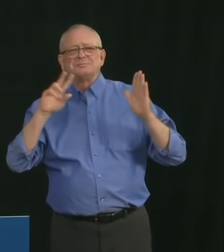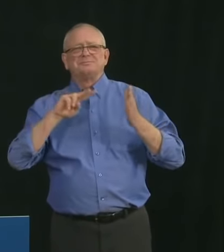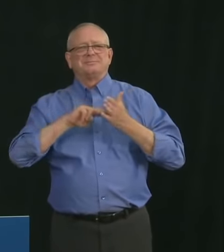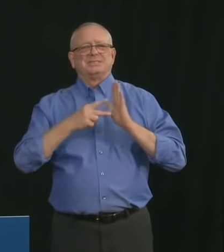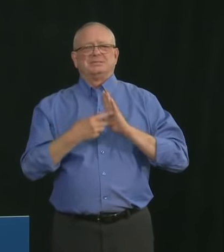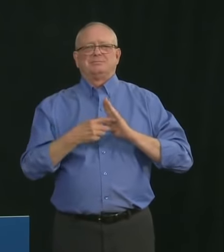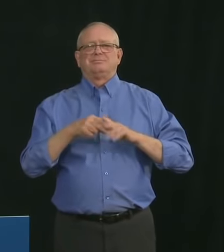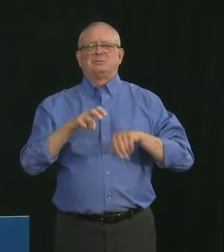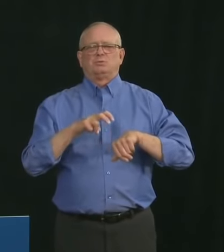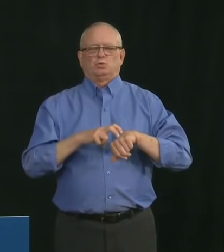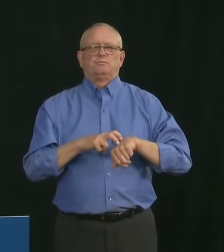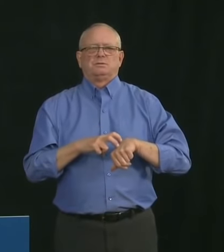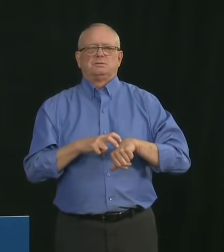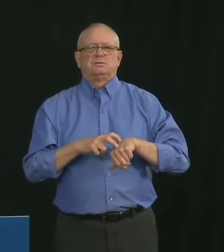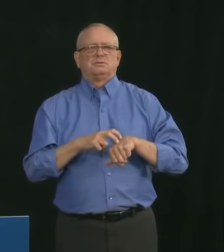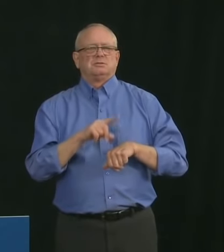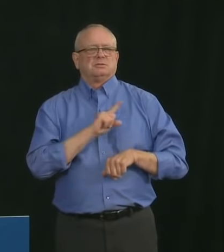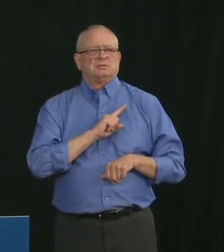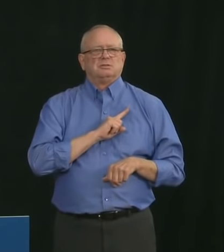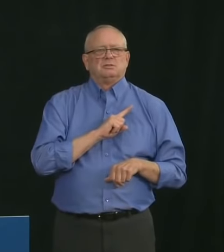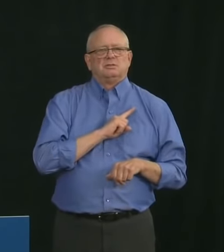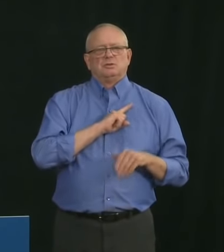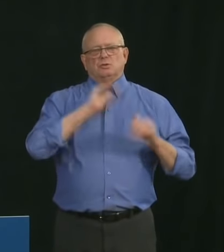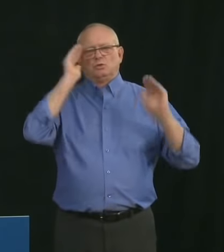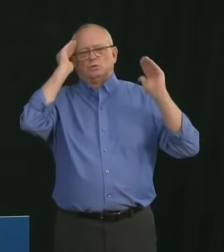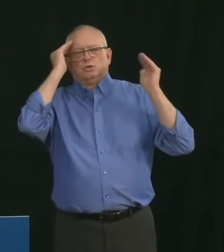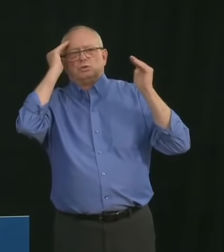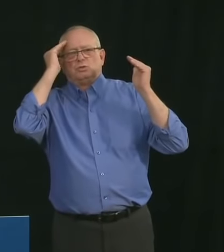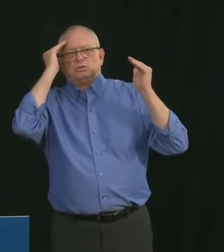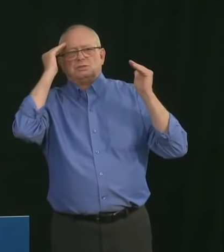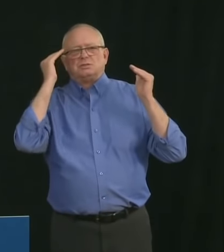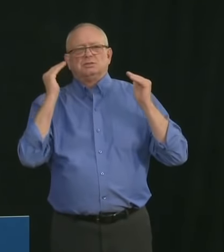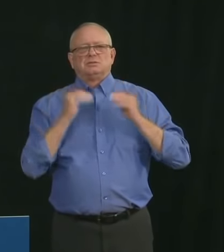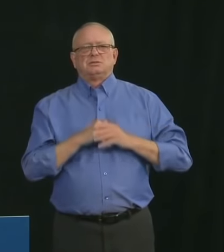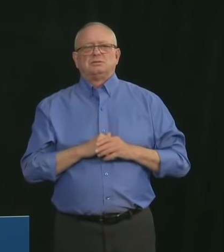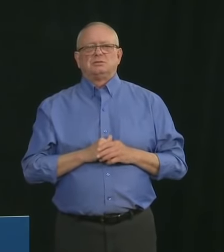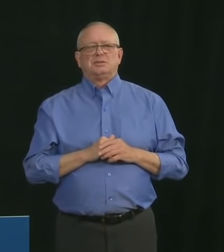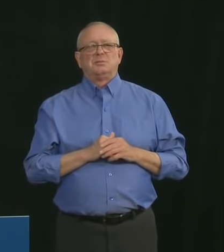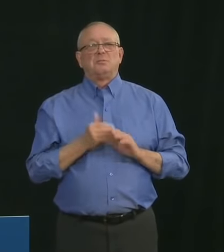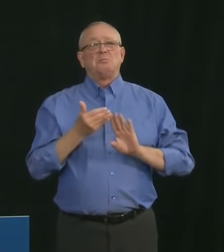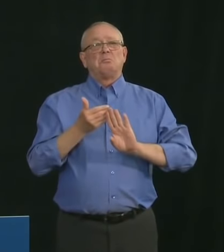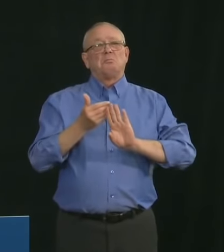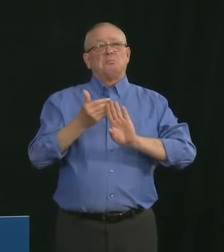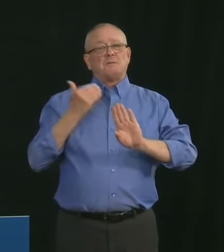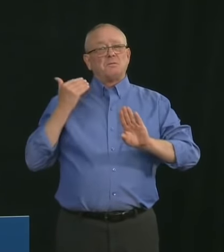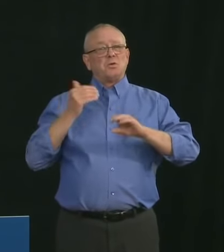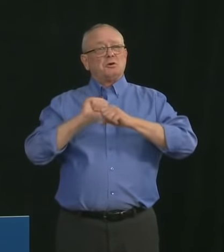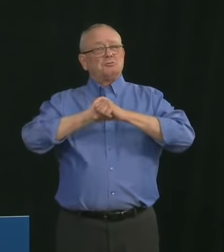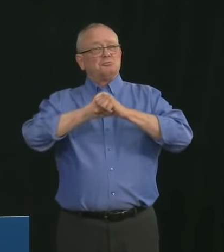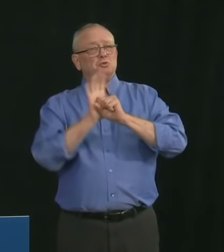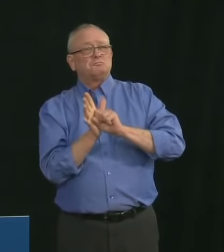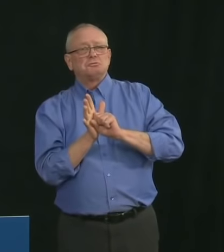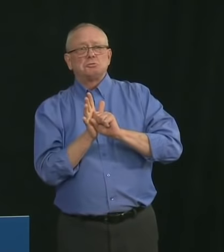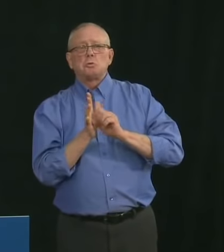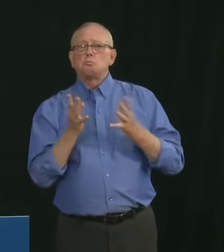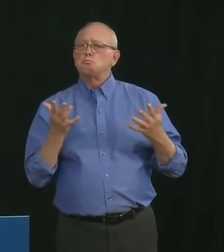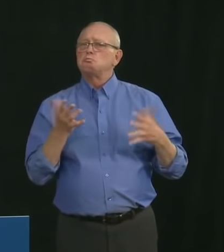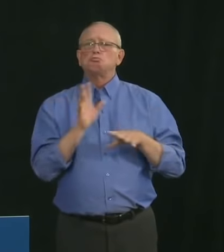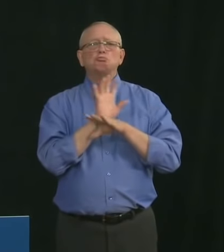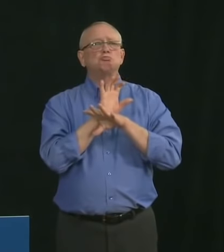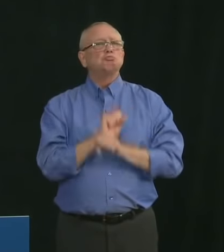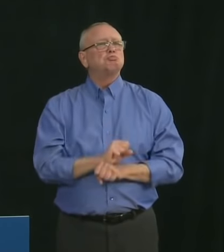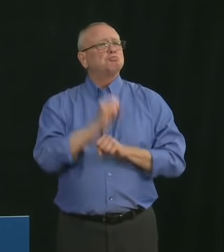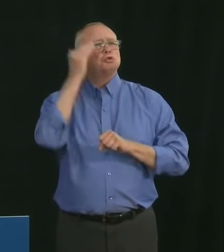in part, their pre-COVID-19 routines. Many people will soon be returning to work or resuming